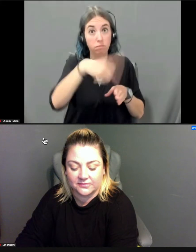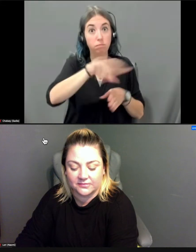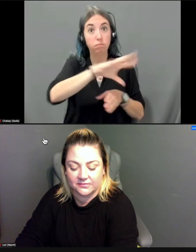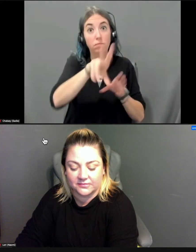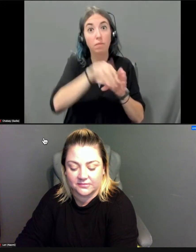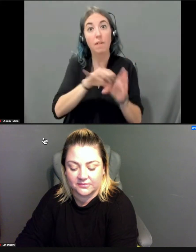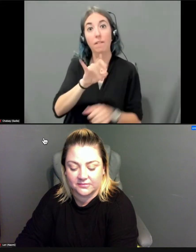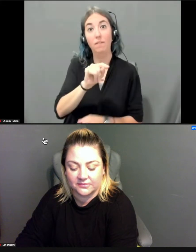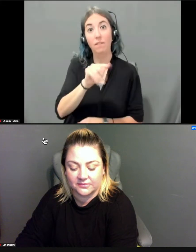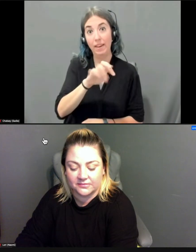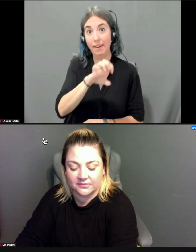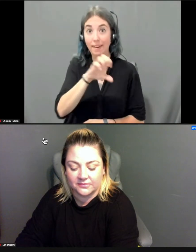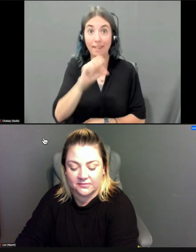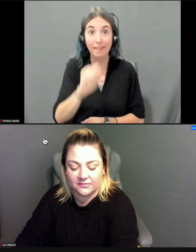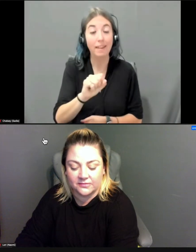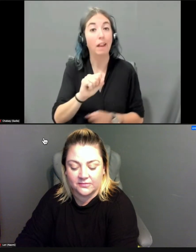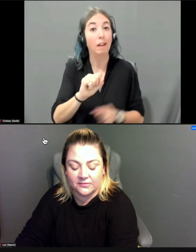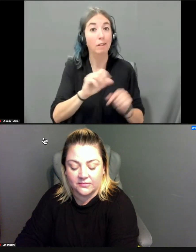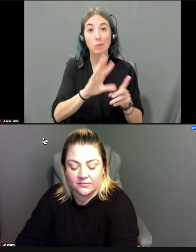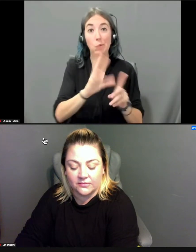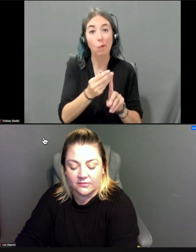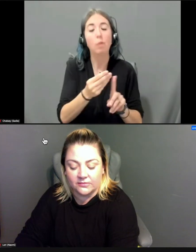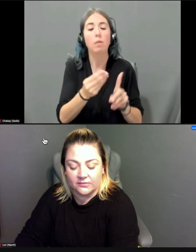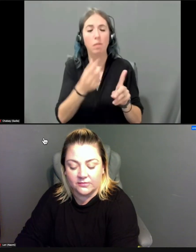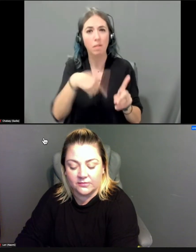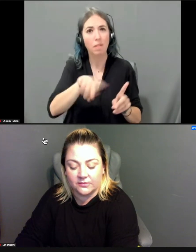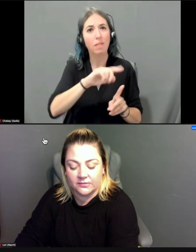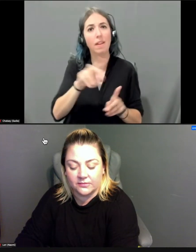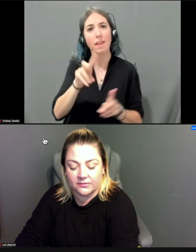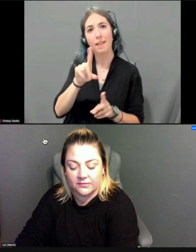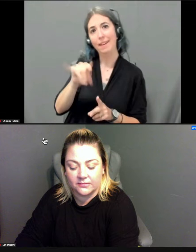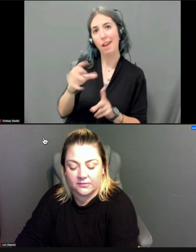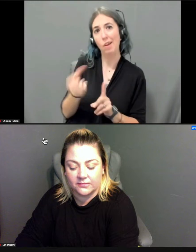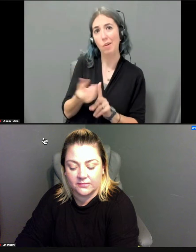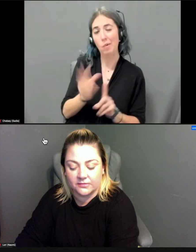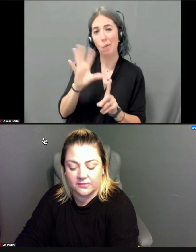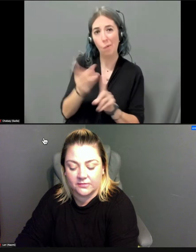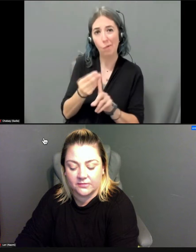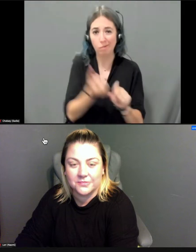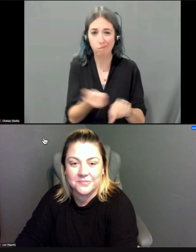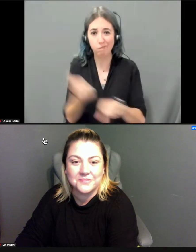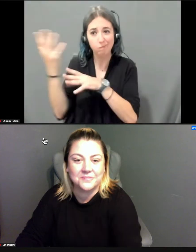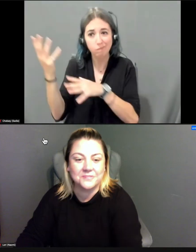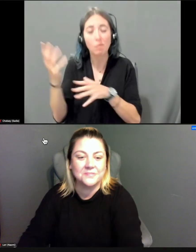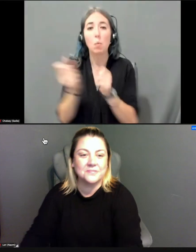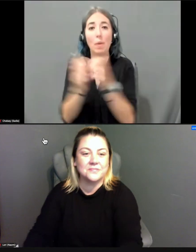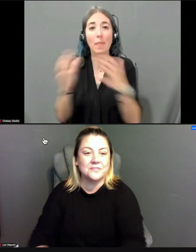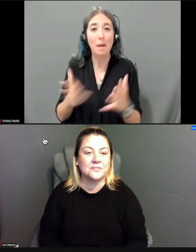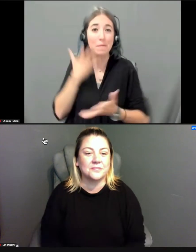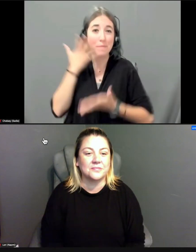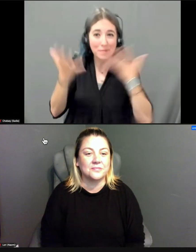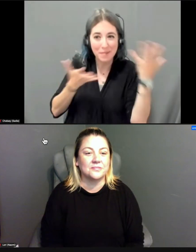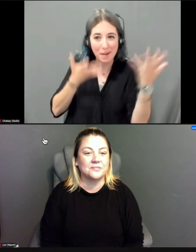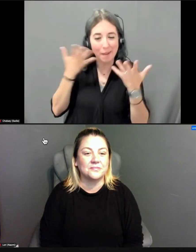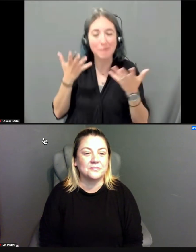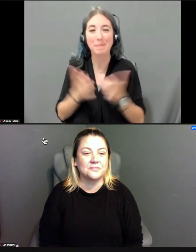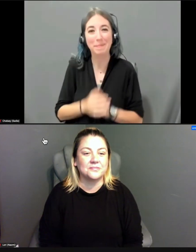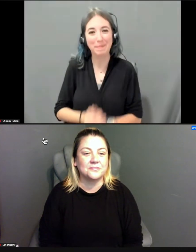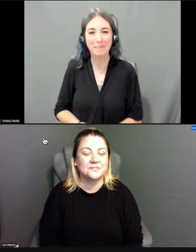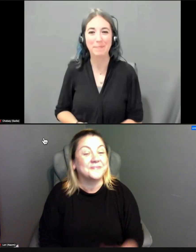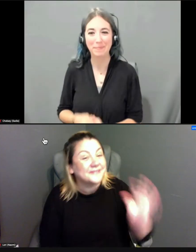program enrollment, engagement, impact, and retention without shame and manipulation. Hey, Sadie. Hey,